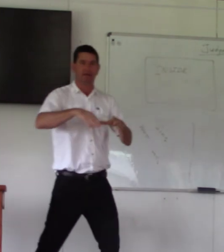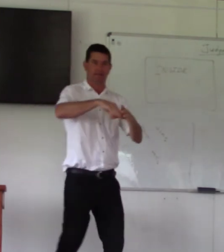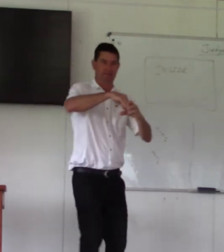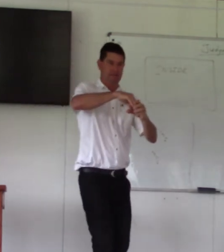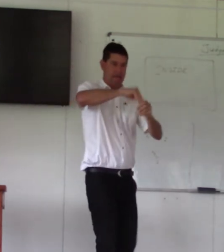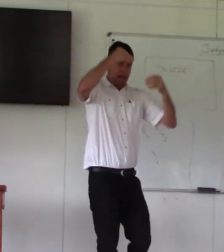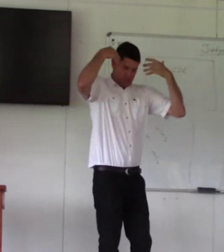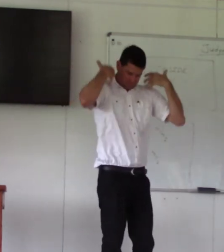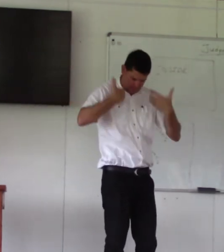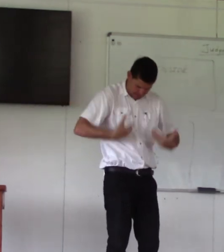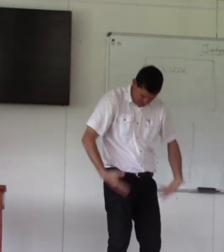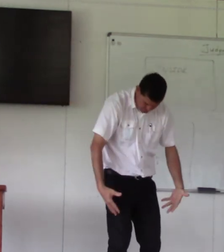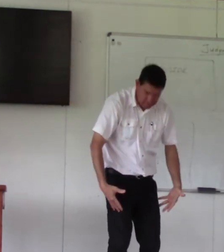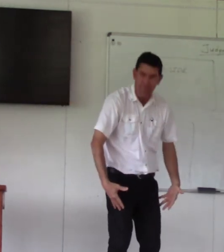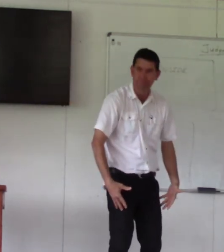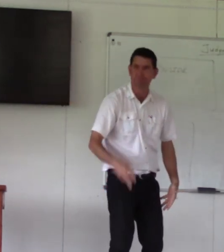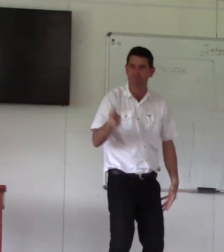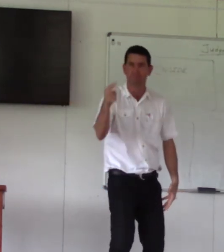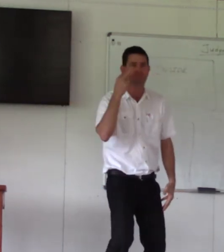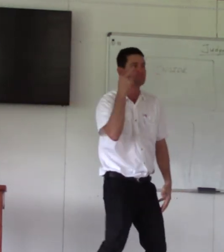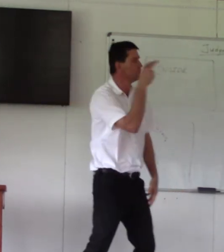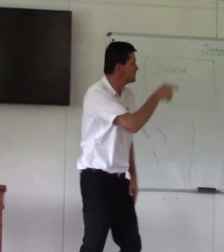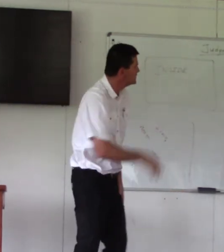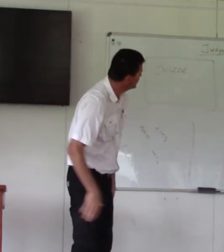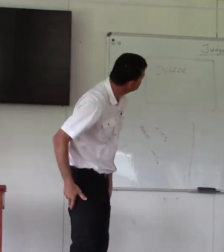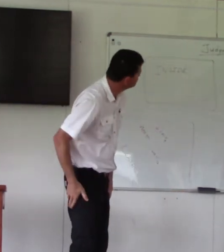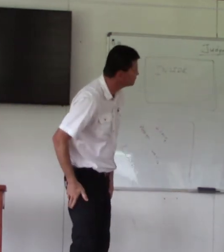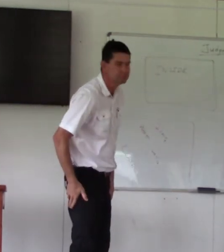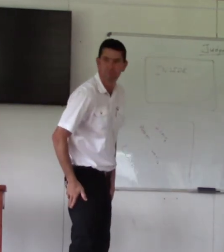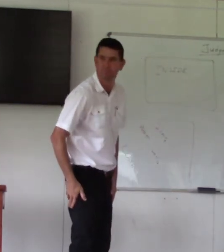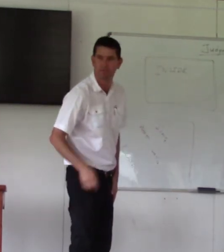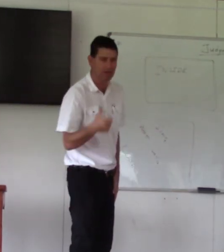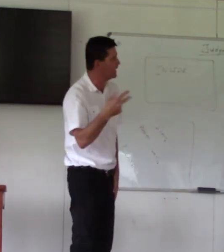The outside, you can see, fab.